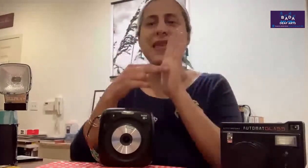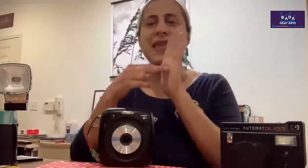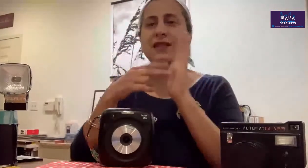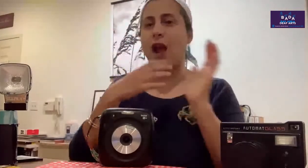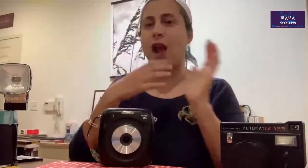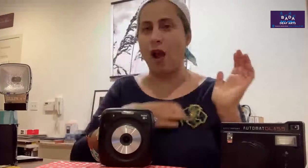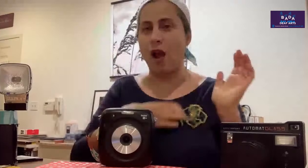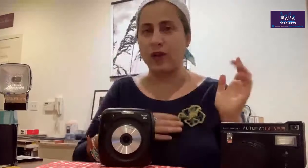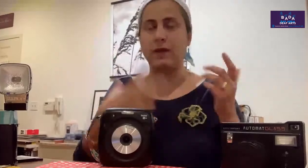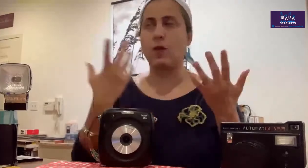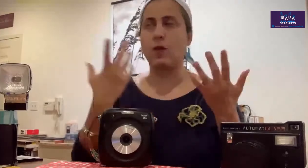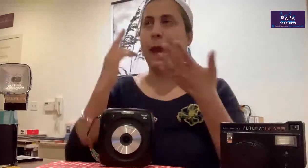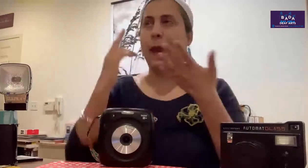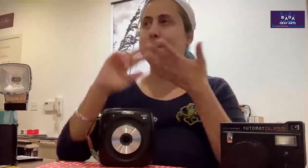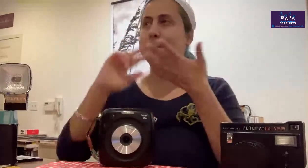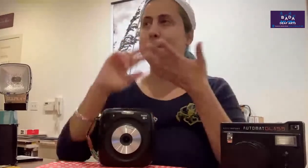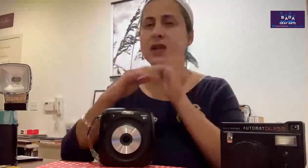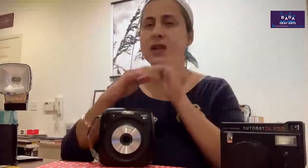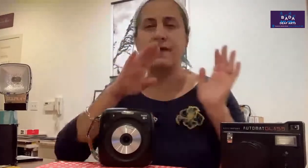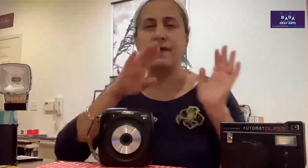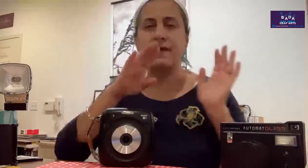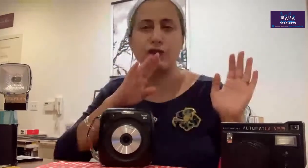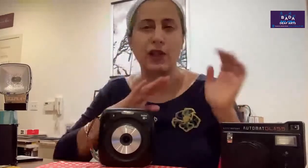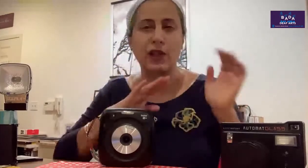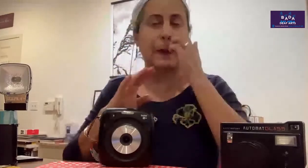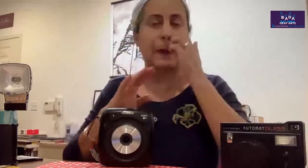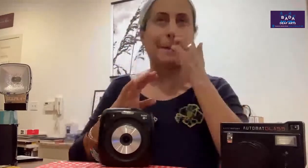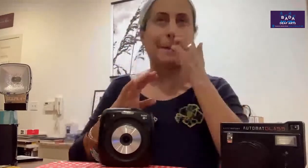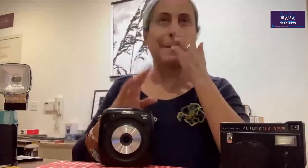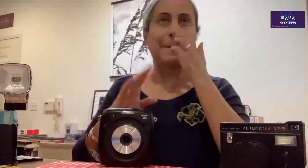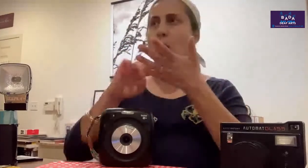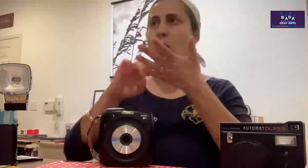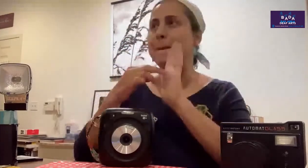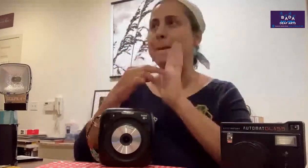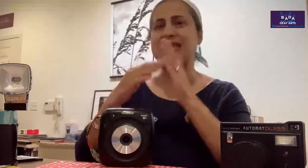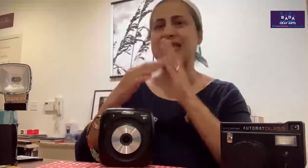perspective, for them to see their emotions,